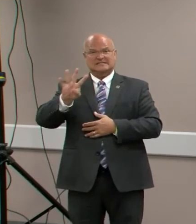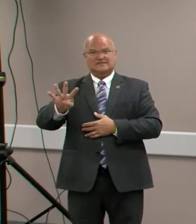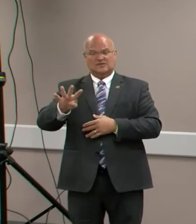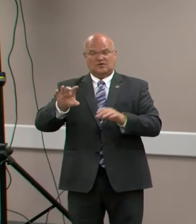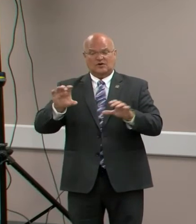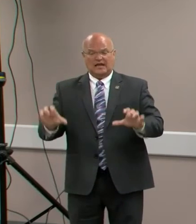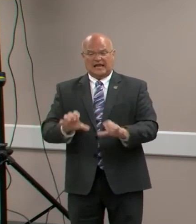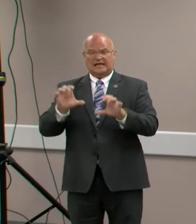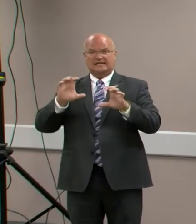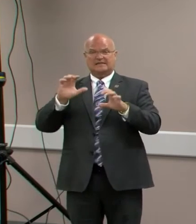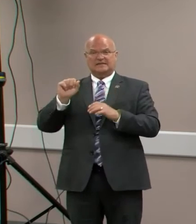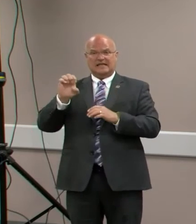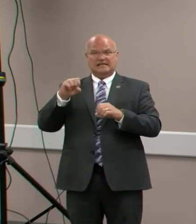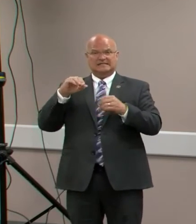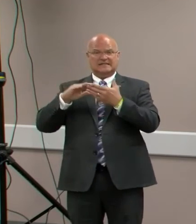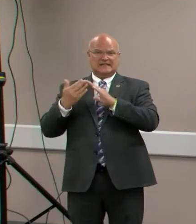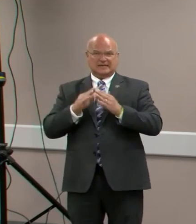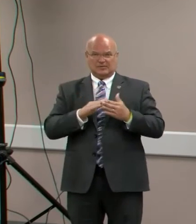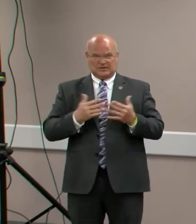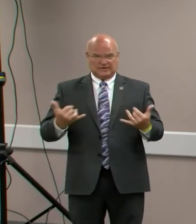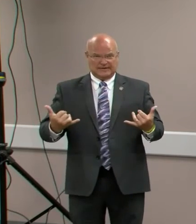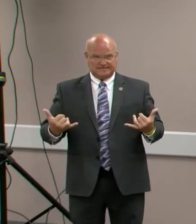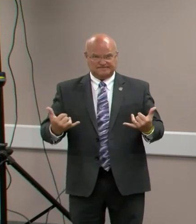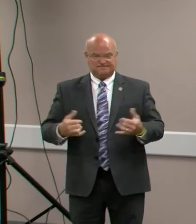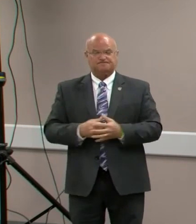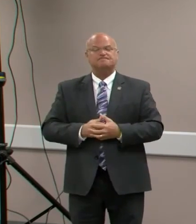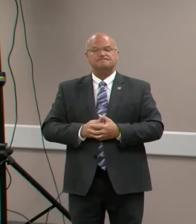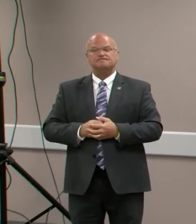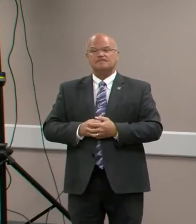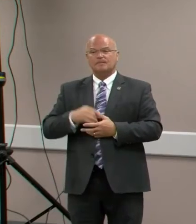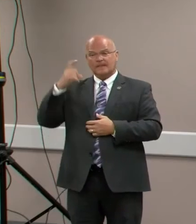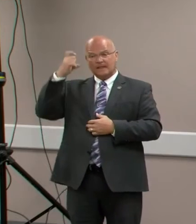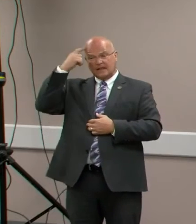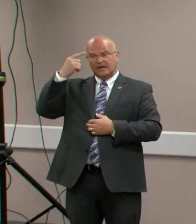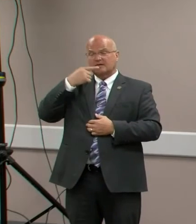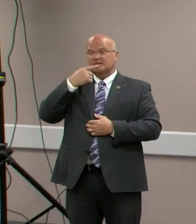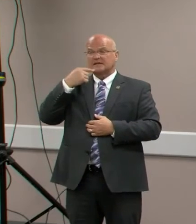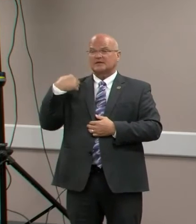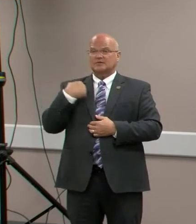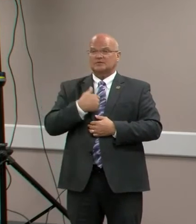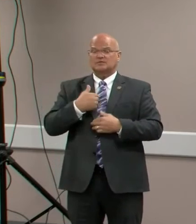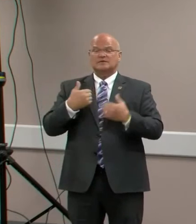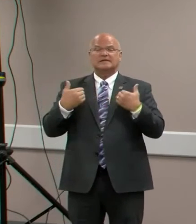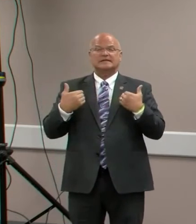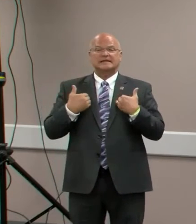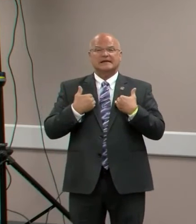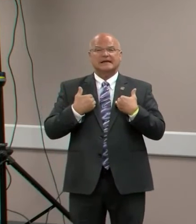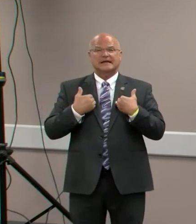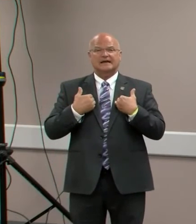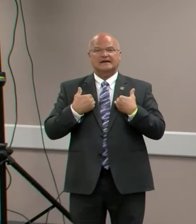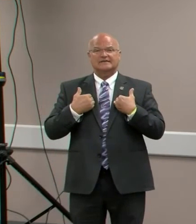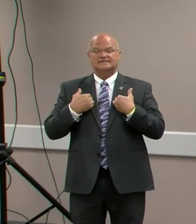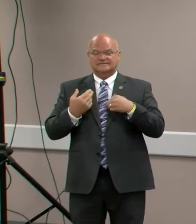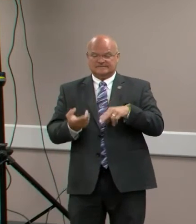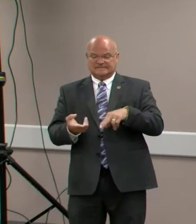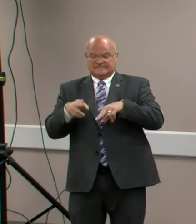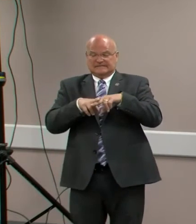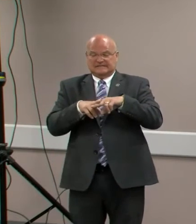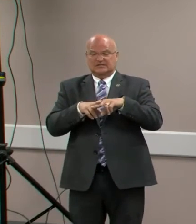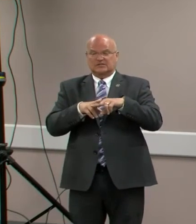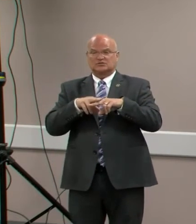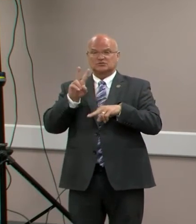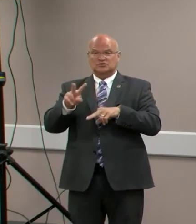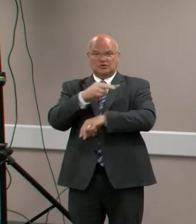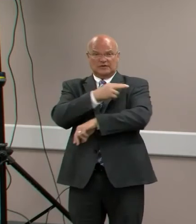2,764 active cases in the community. The Governor's already mentioned that we had a net gain of 2 in